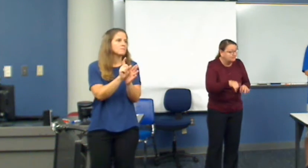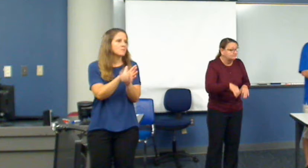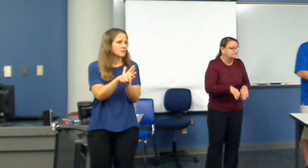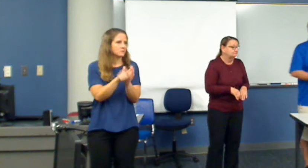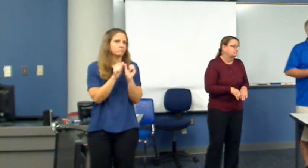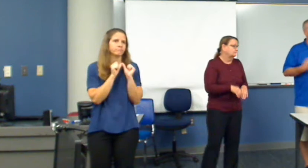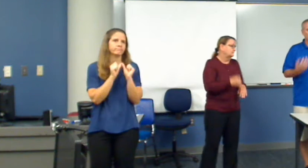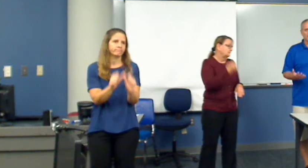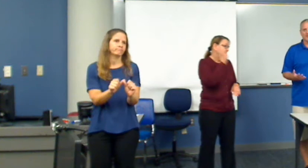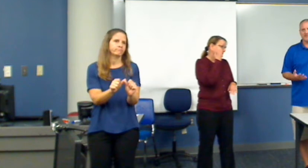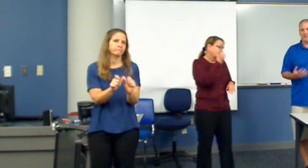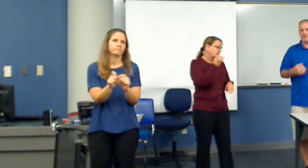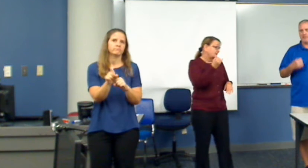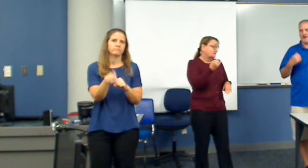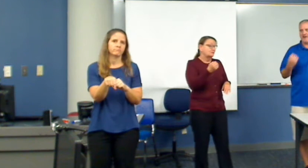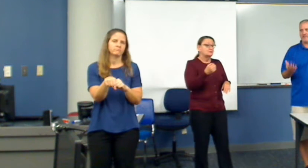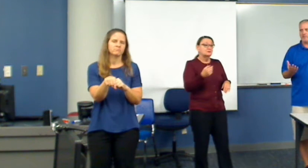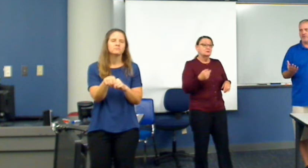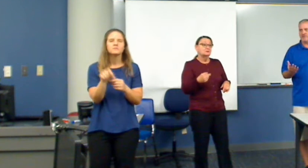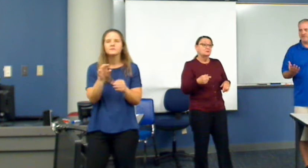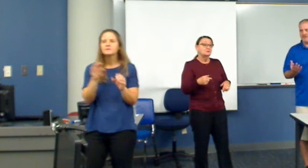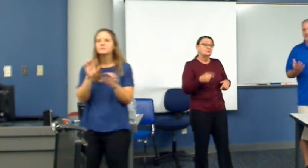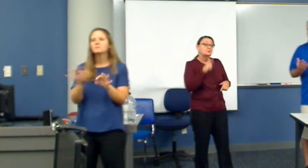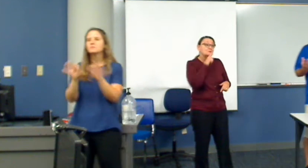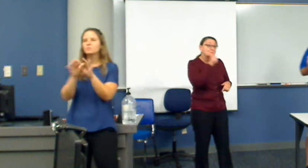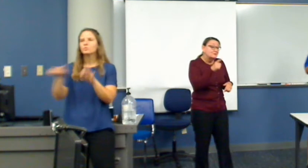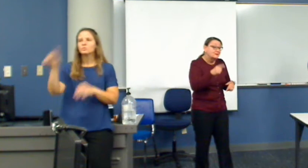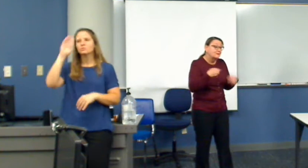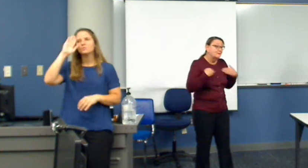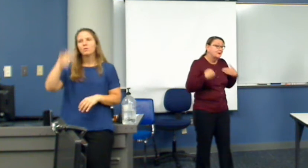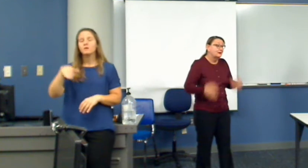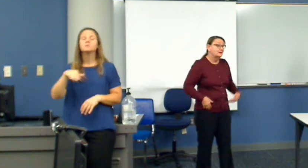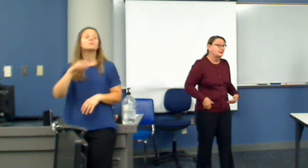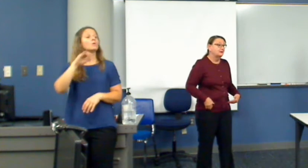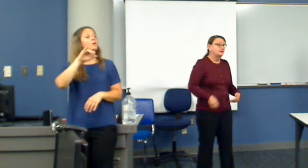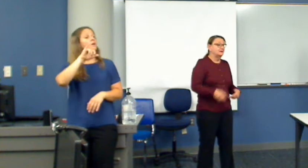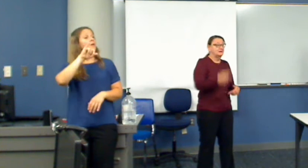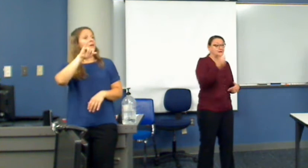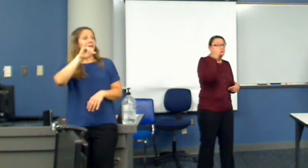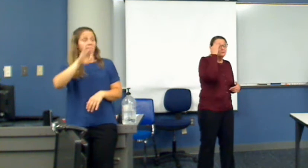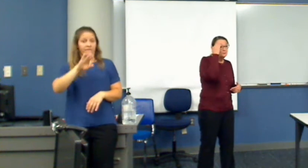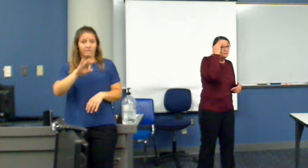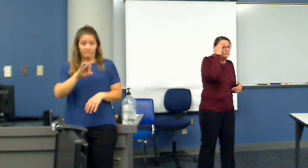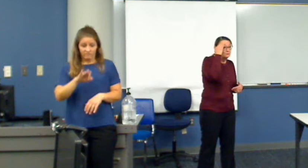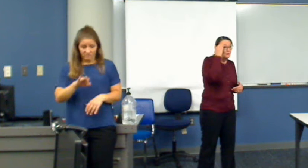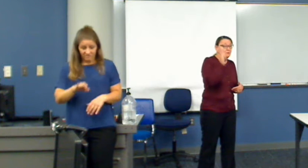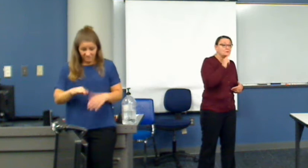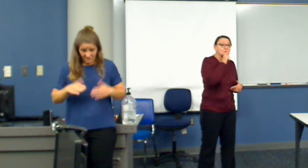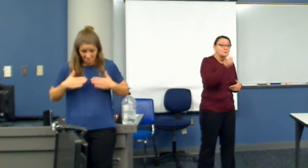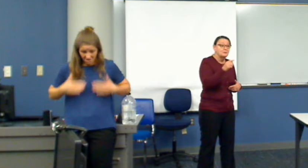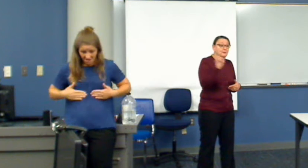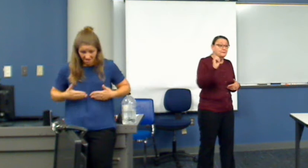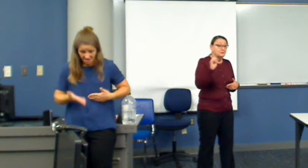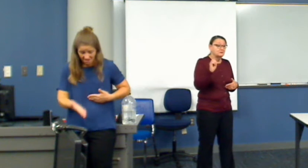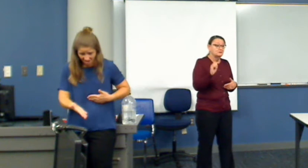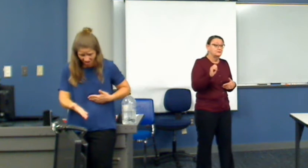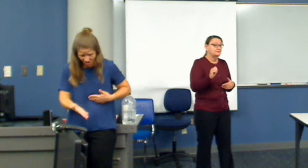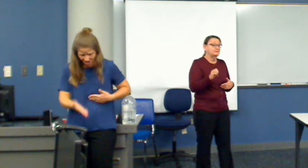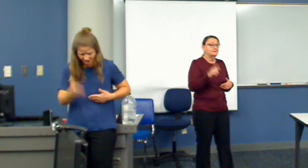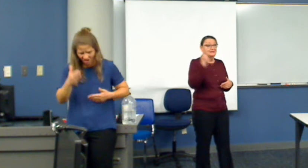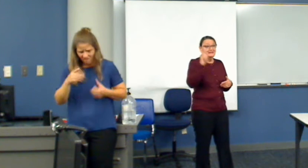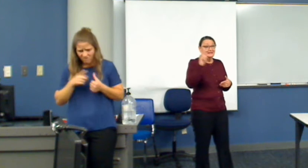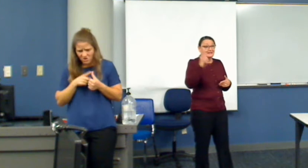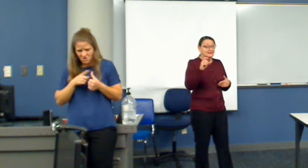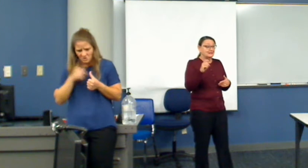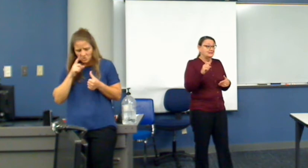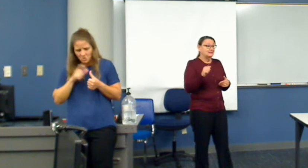these were real bodies and there's an emergency, recognize emergency happen, the next thing we have to do is decide to act. Okay?